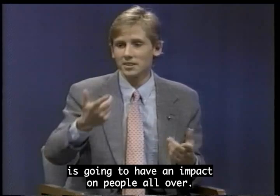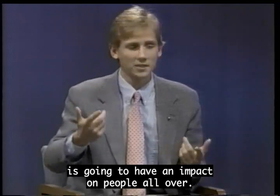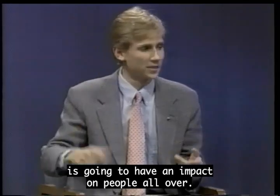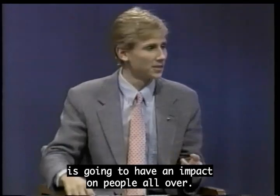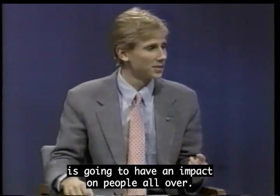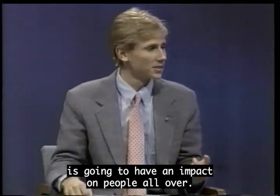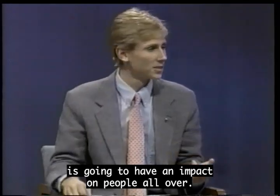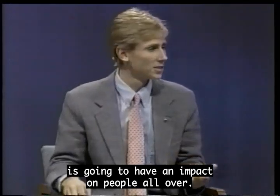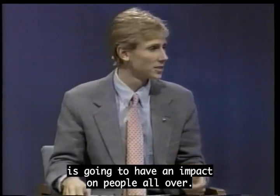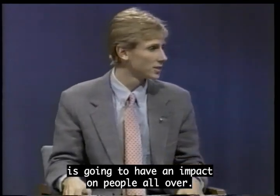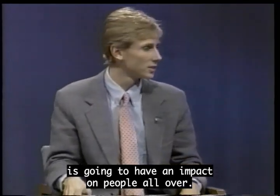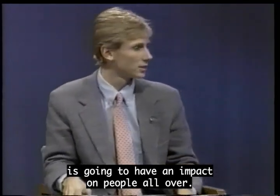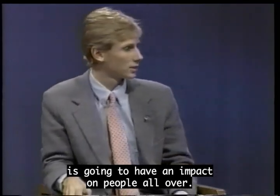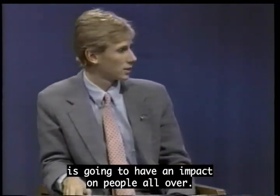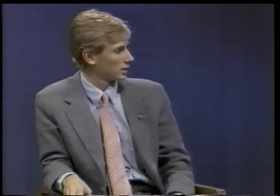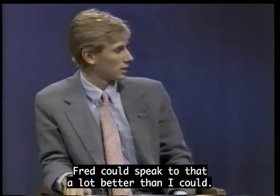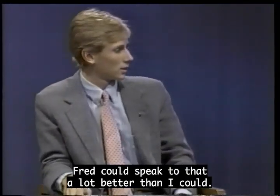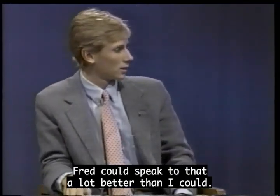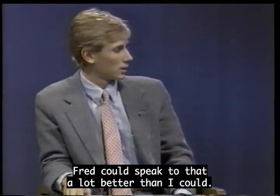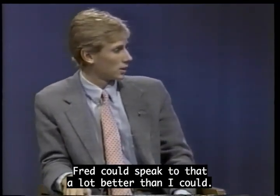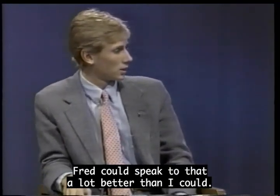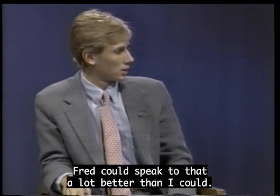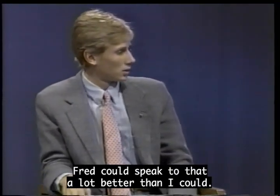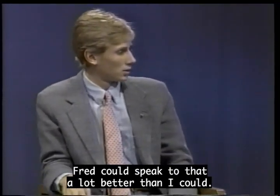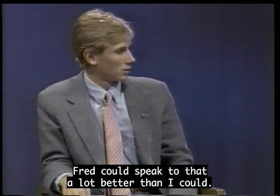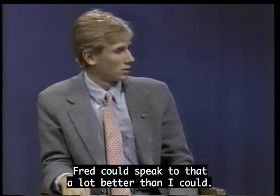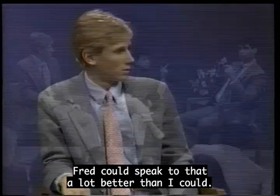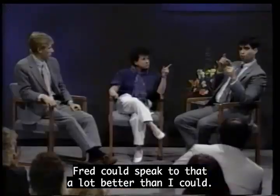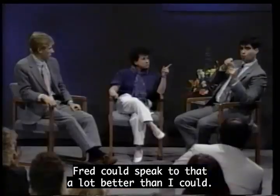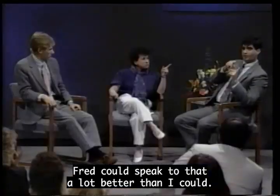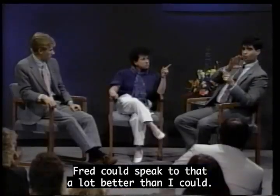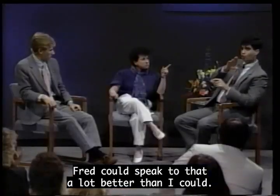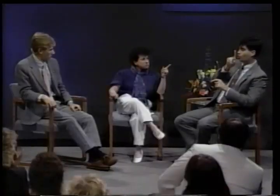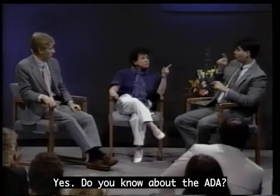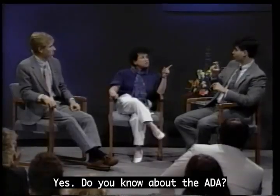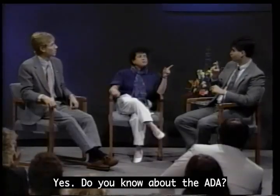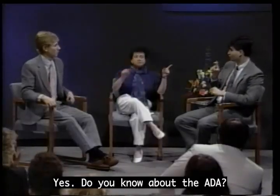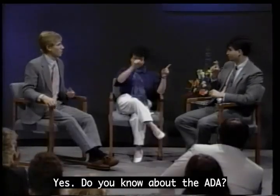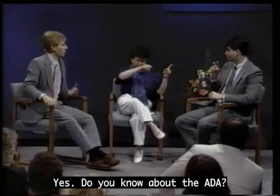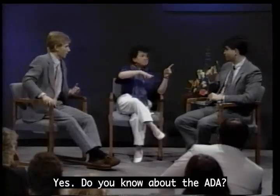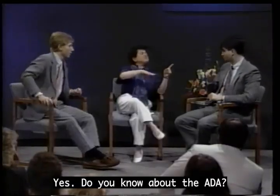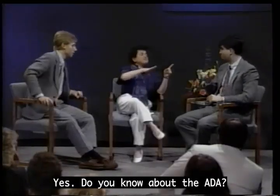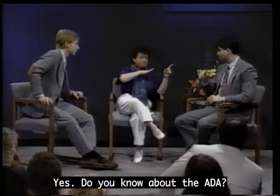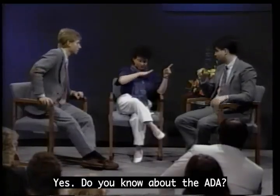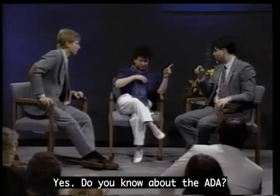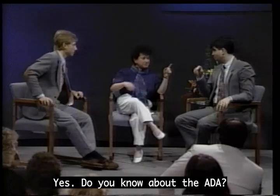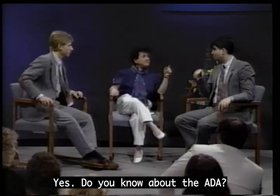over. Fred could speak to that a lot better than I could. Yes, do you know about the ADA? I'd like to get back to